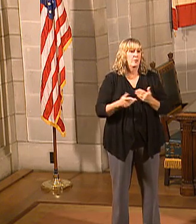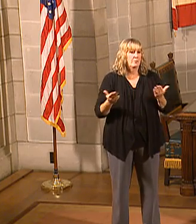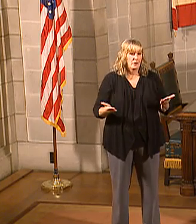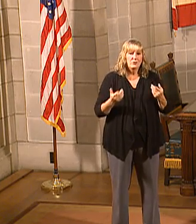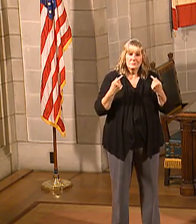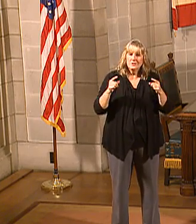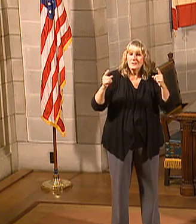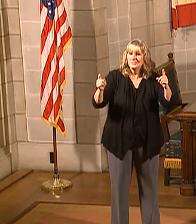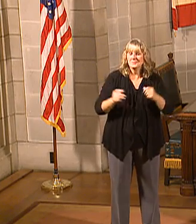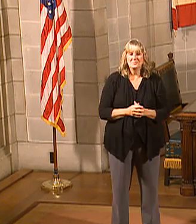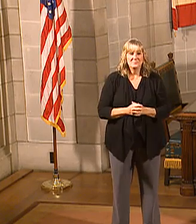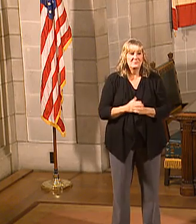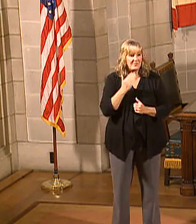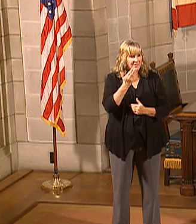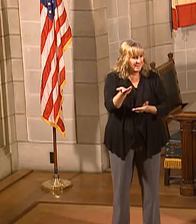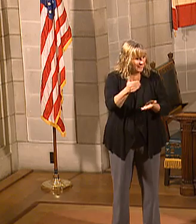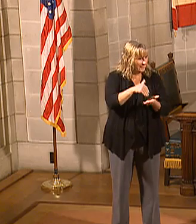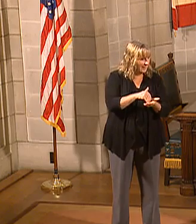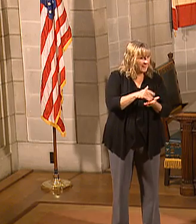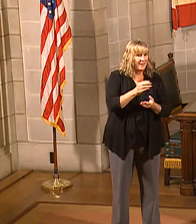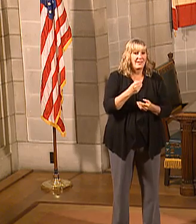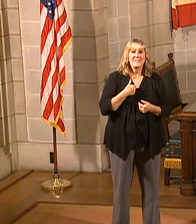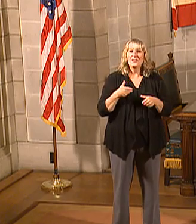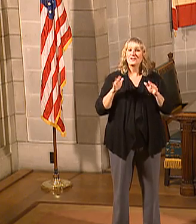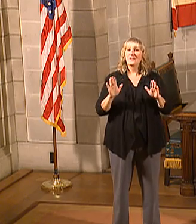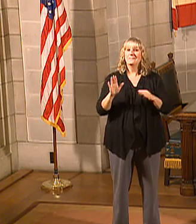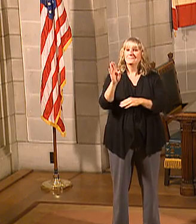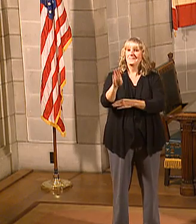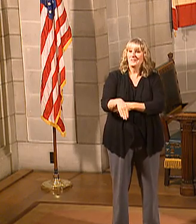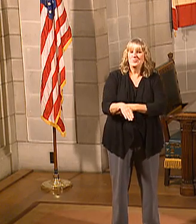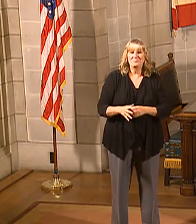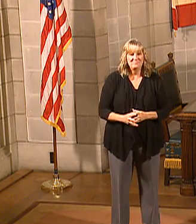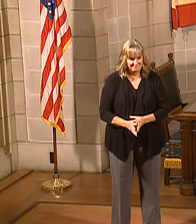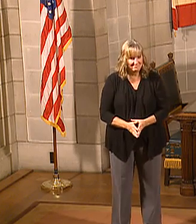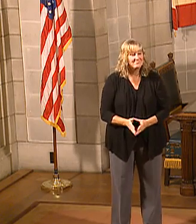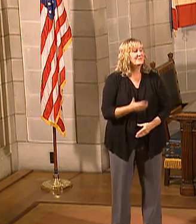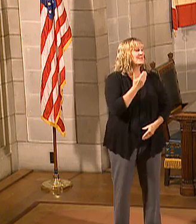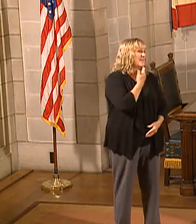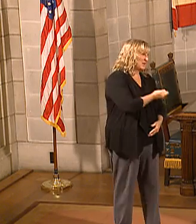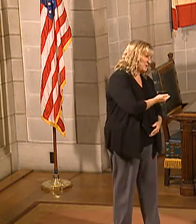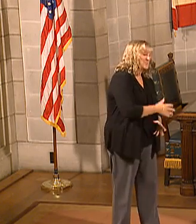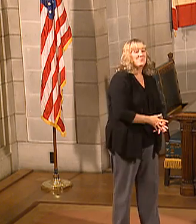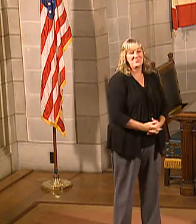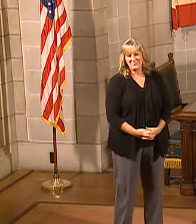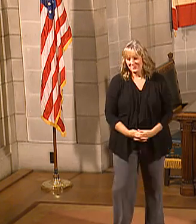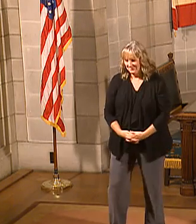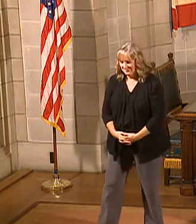successful. So thank you all again, and have a great afternoon. And thank you, Sharon.